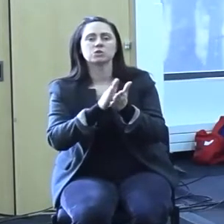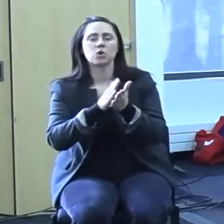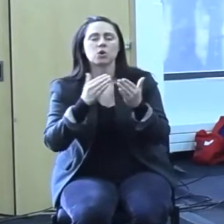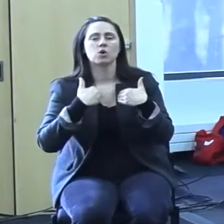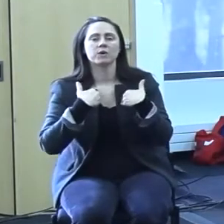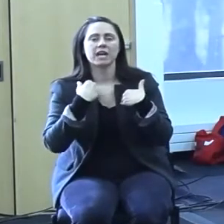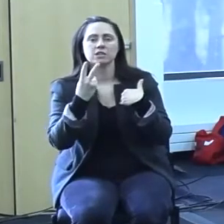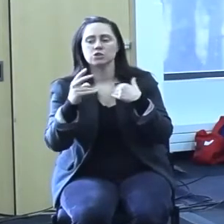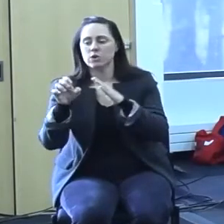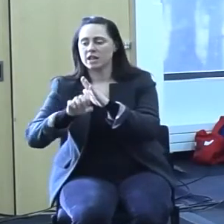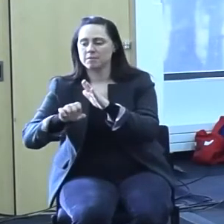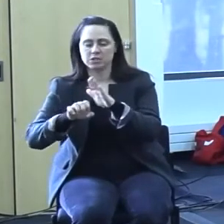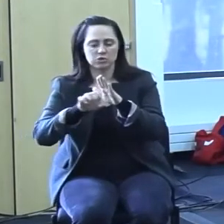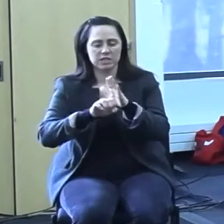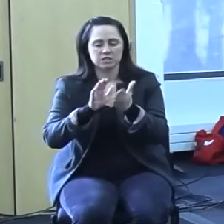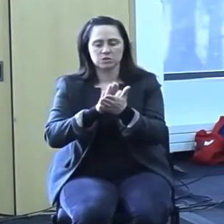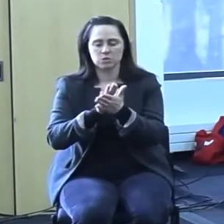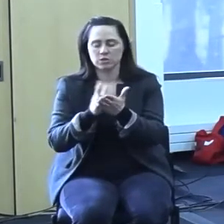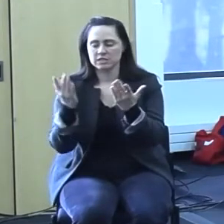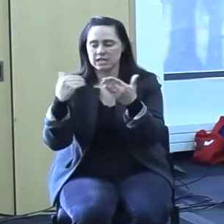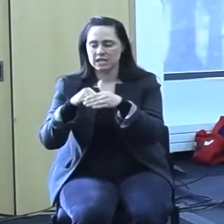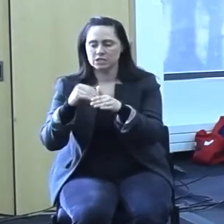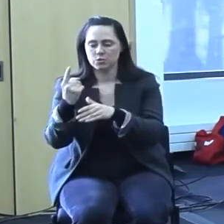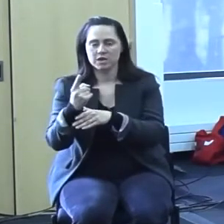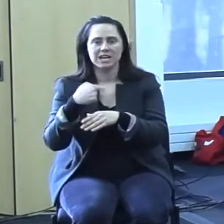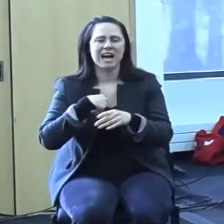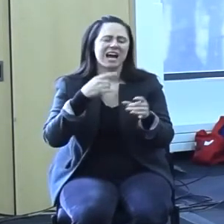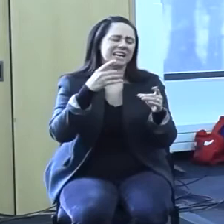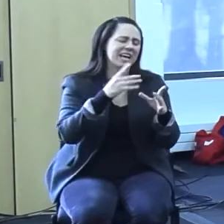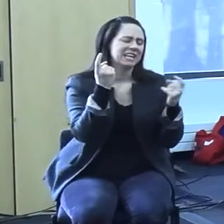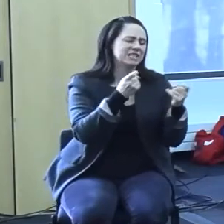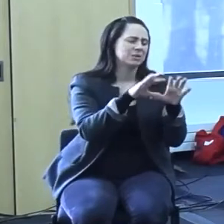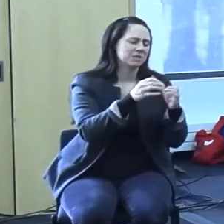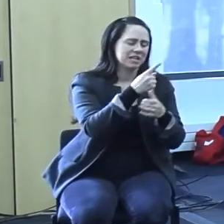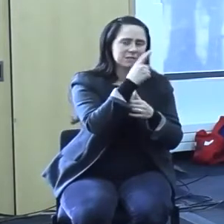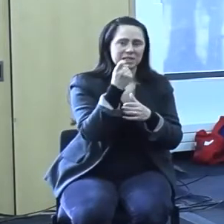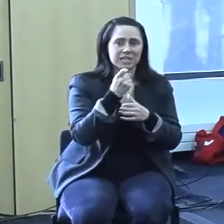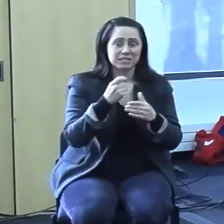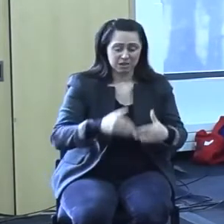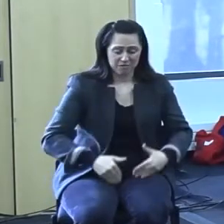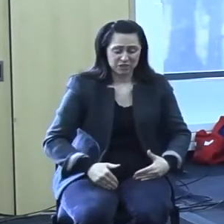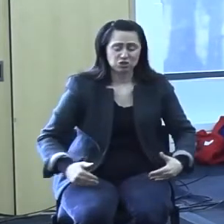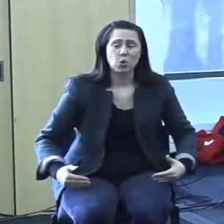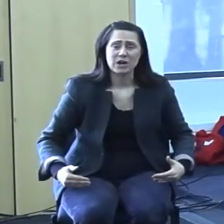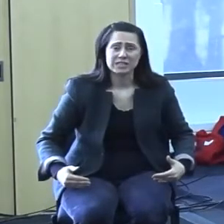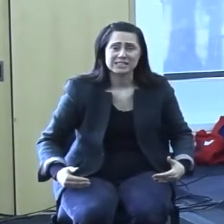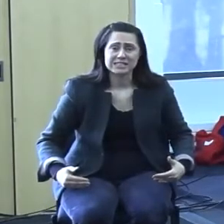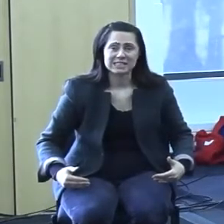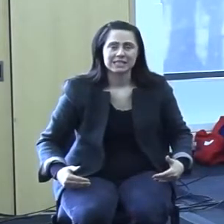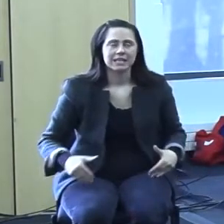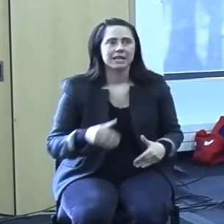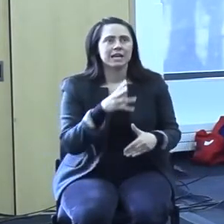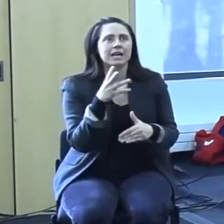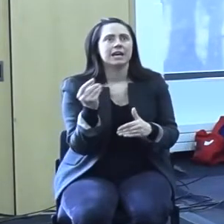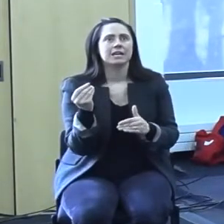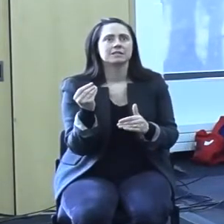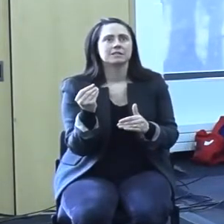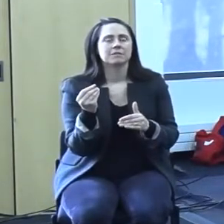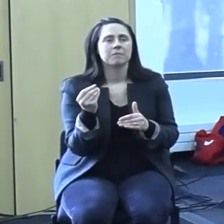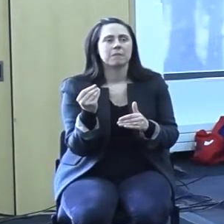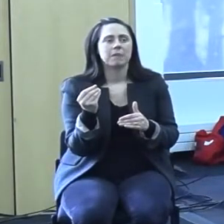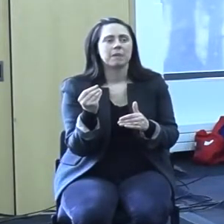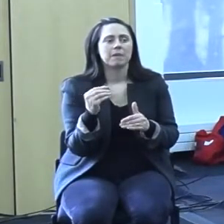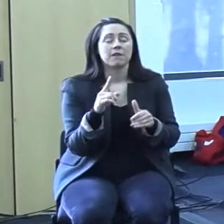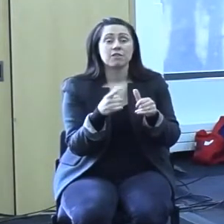into one, and like I despised gym class just because of the shorts. And like